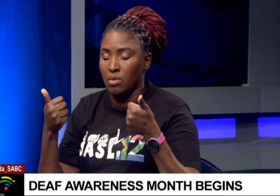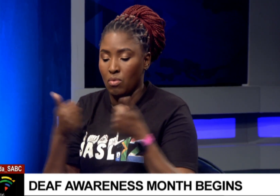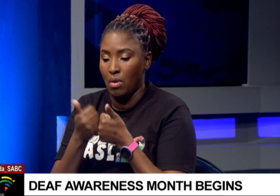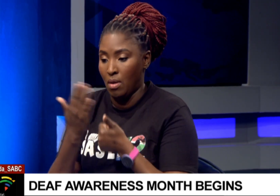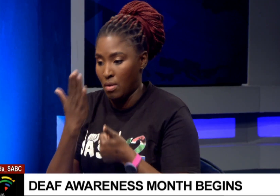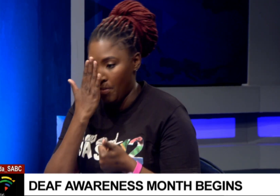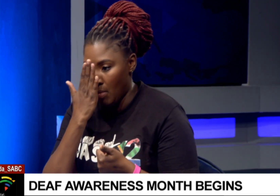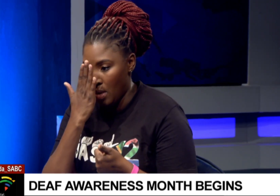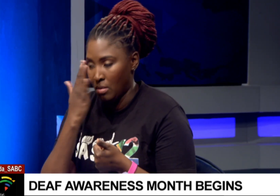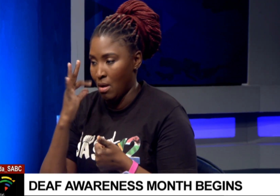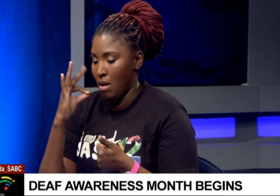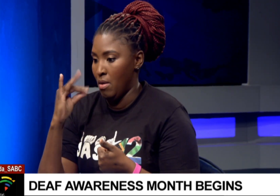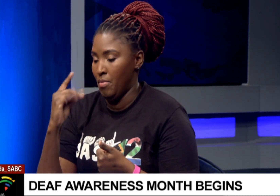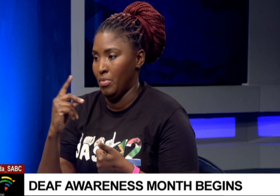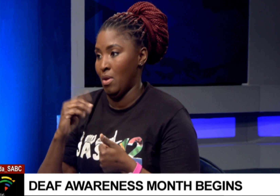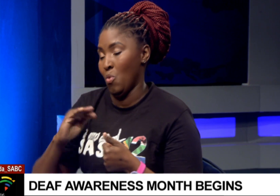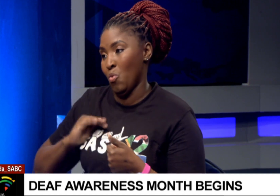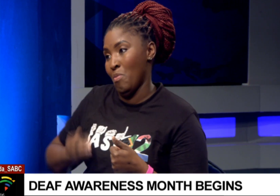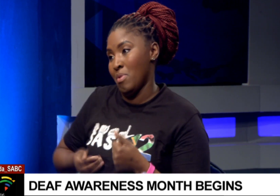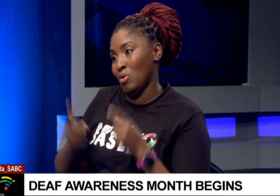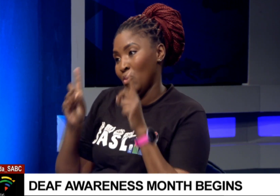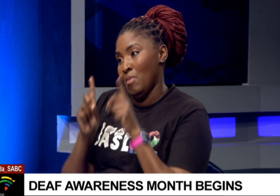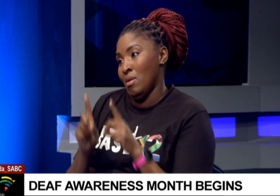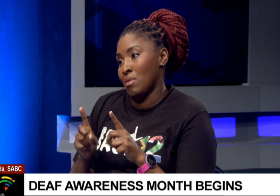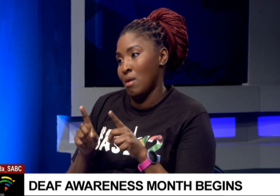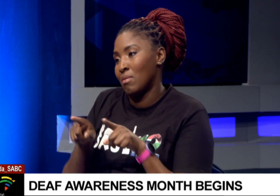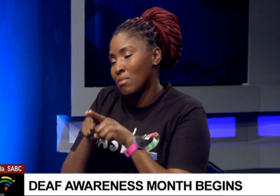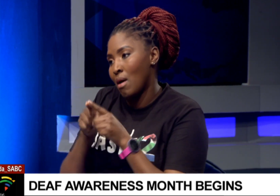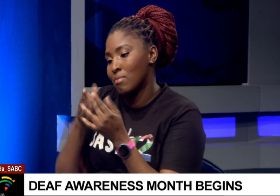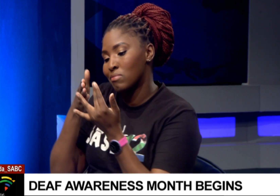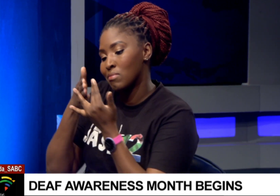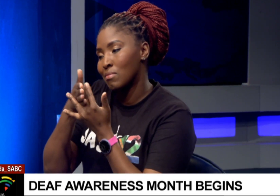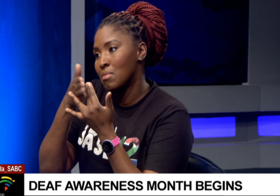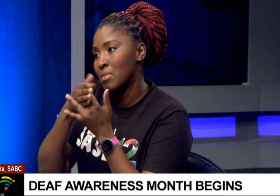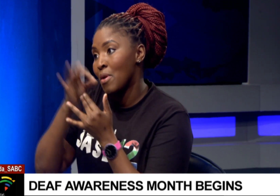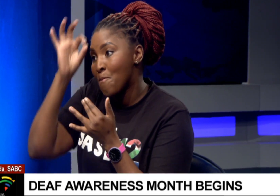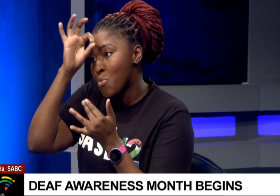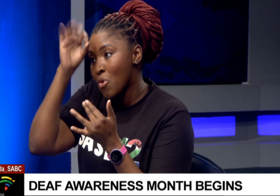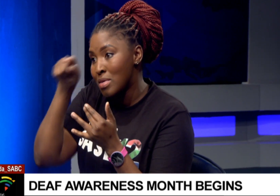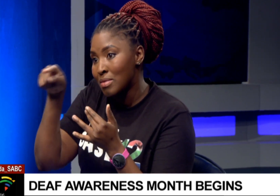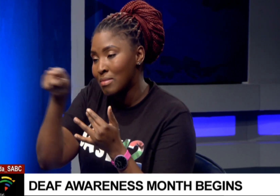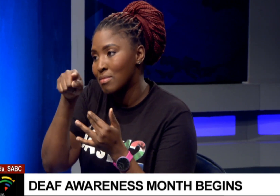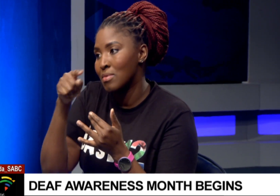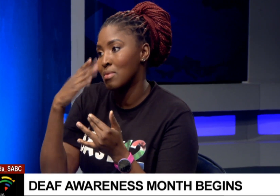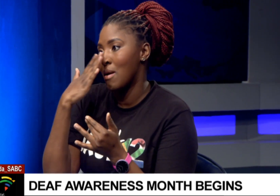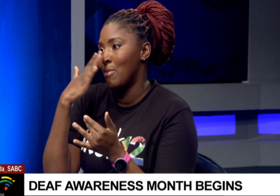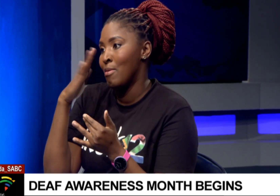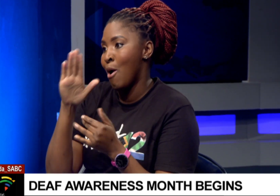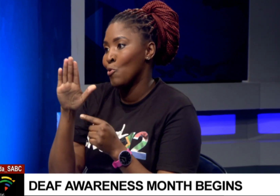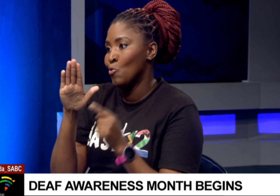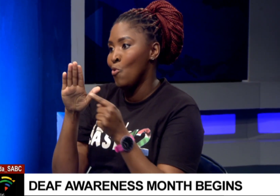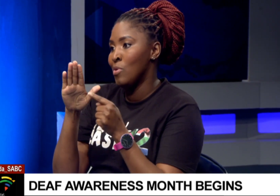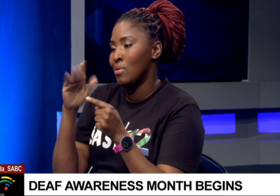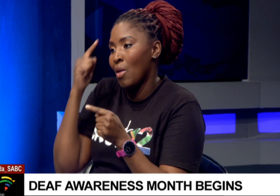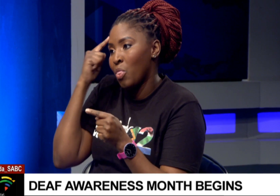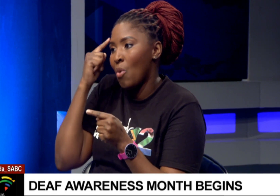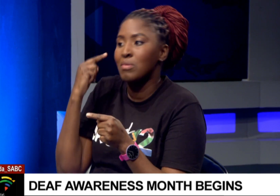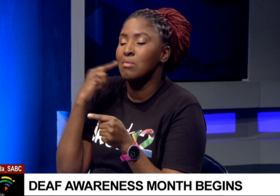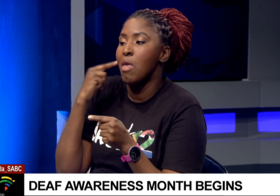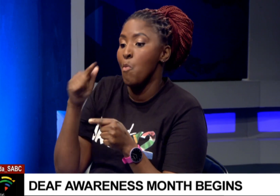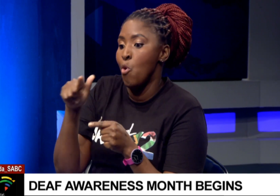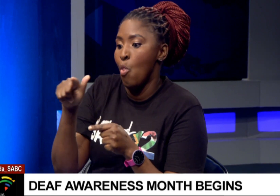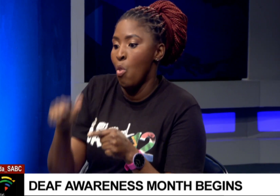Yes, I mean, with us as a deaf community, especially being a woman, we experience lots of challenges, especially